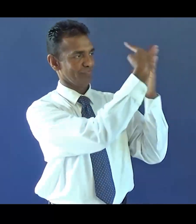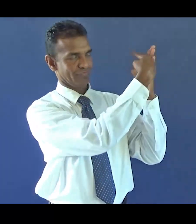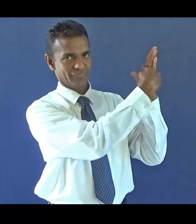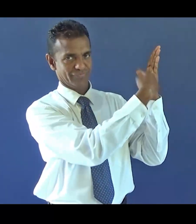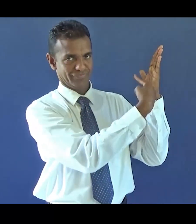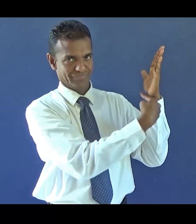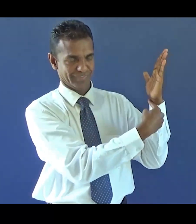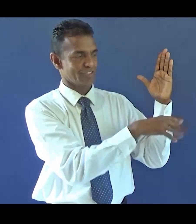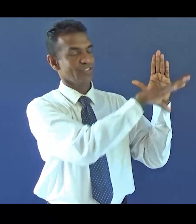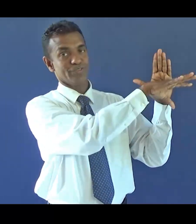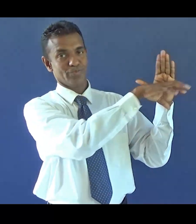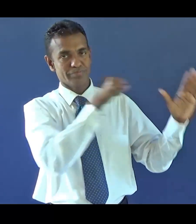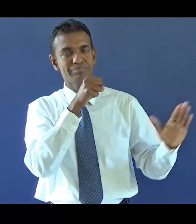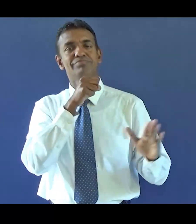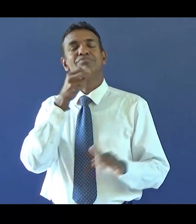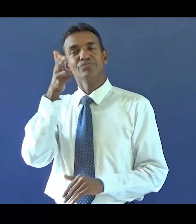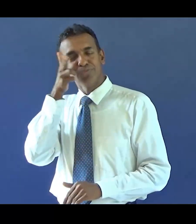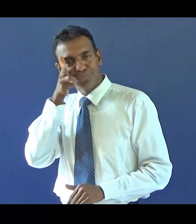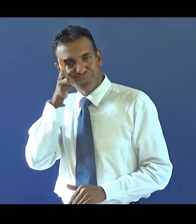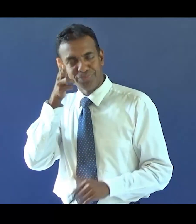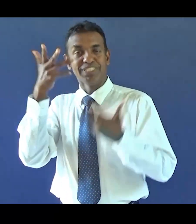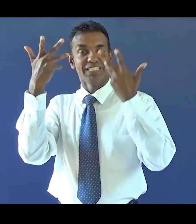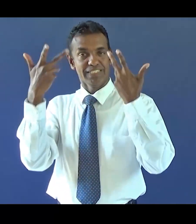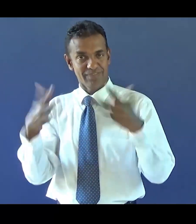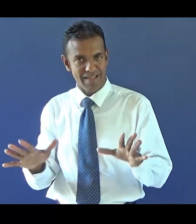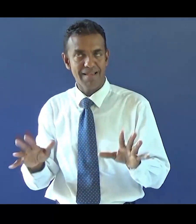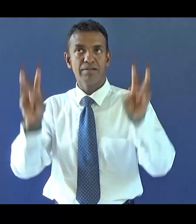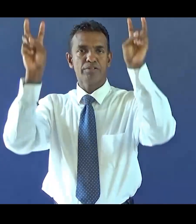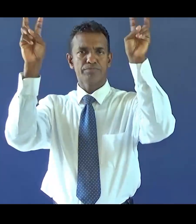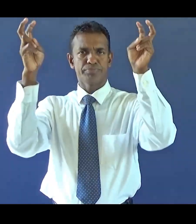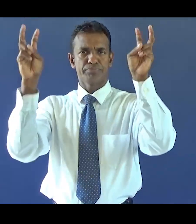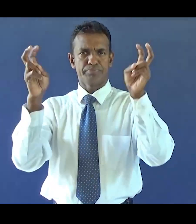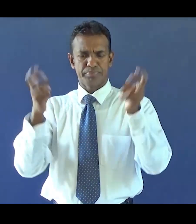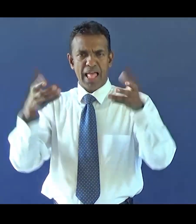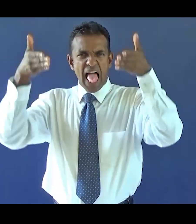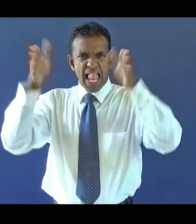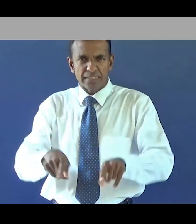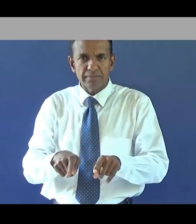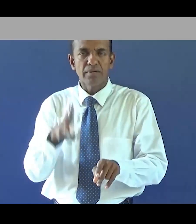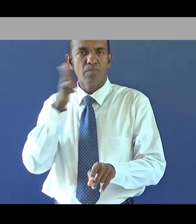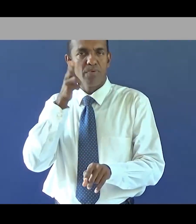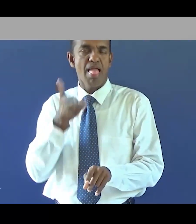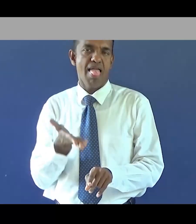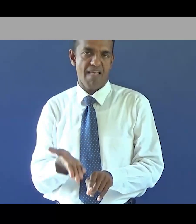Persons with Disabilities. You may also see or hear it called the United